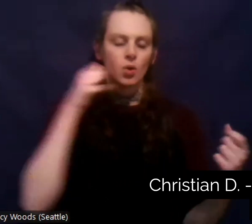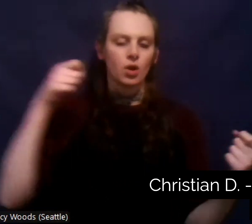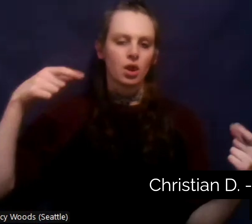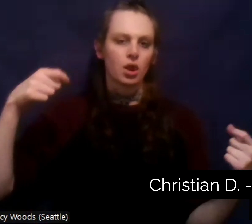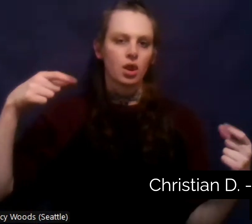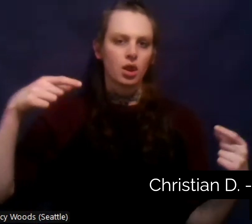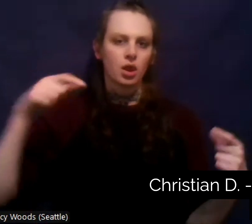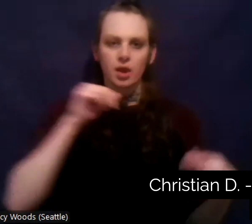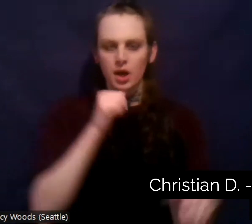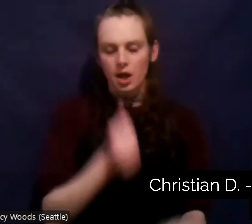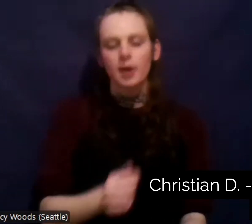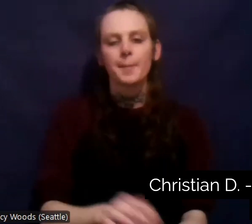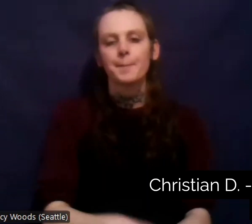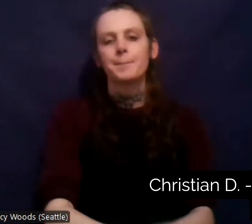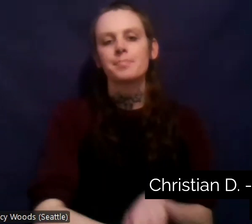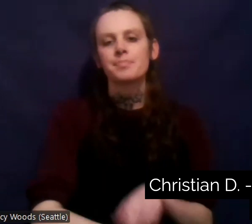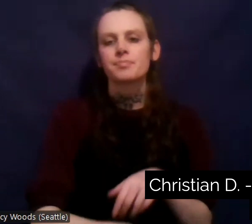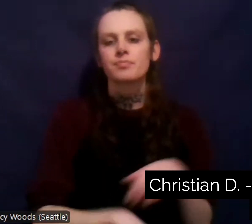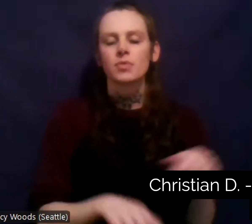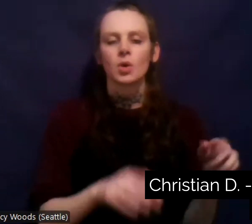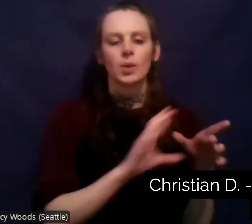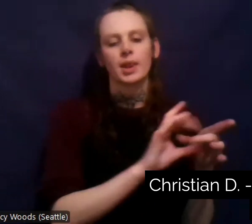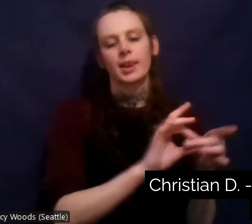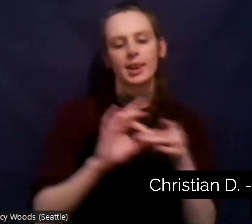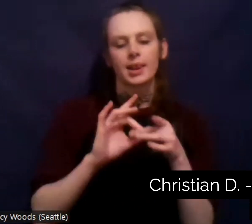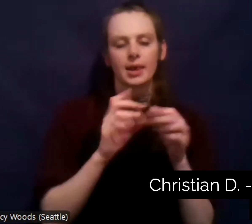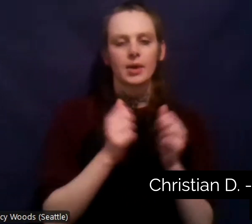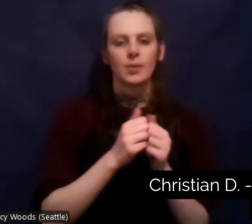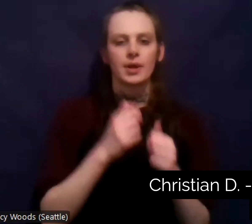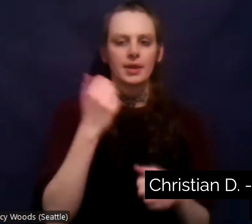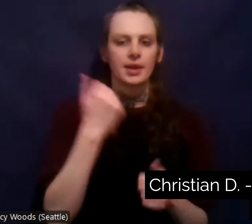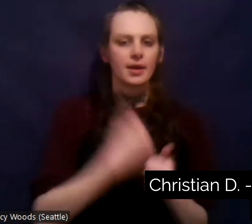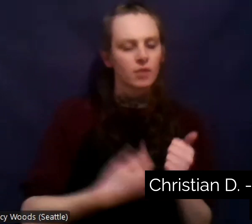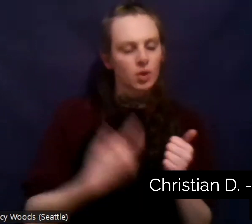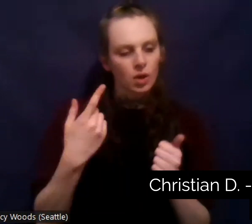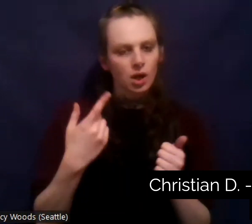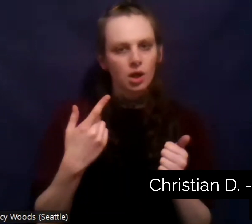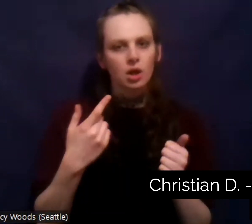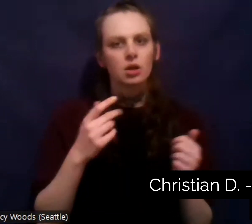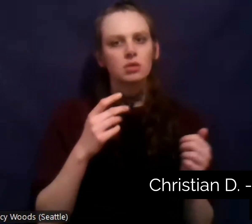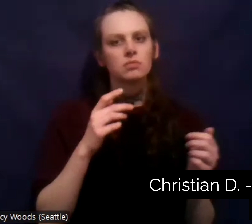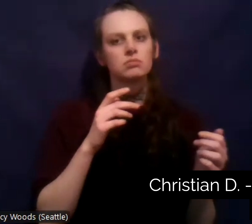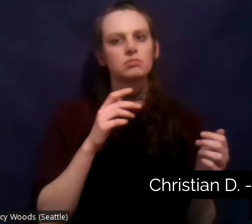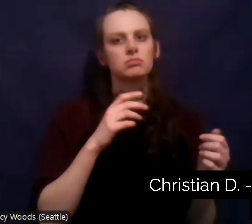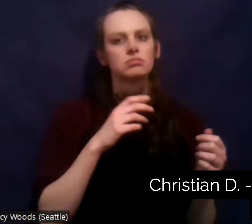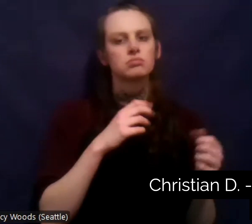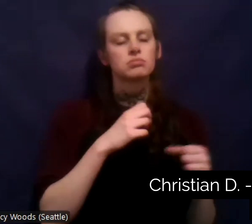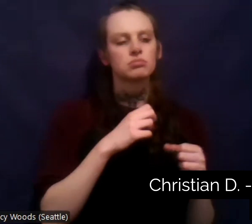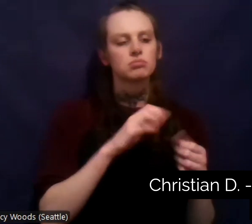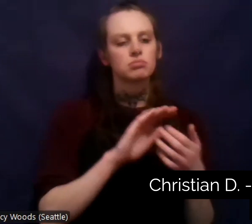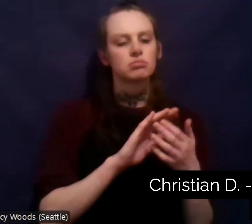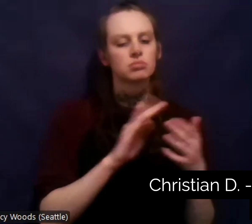making these connections with everyone is with people in the rooms